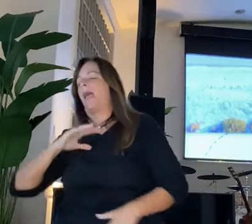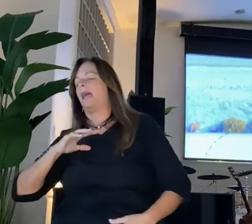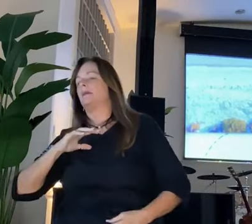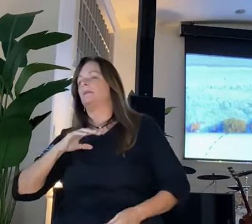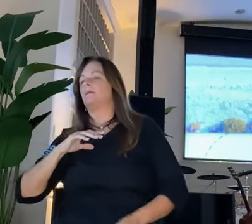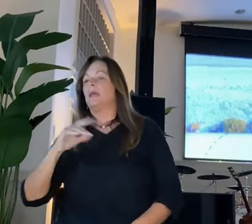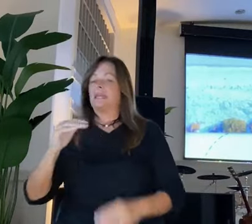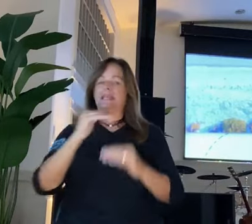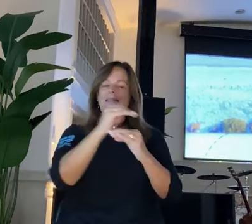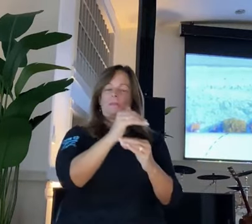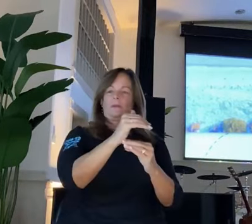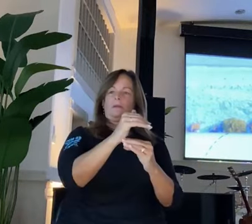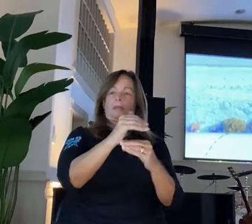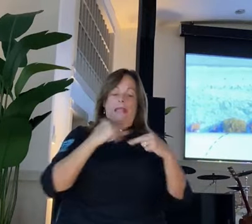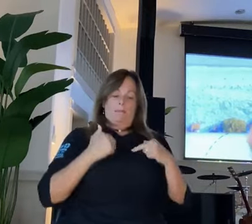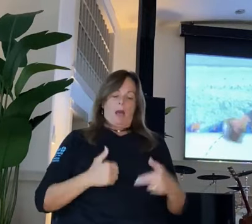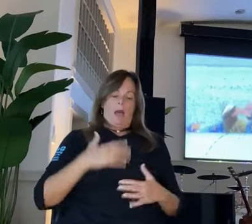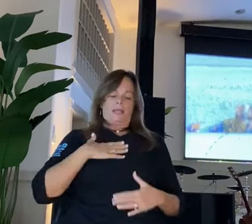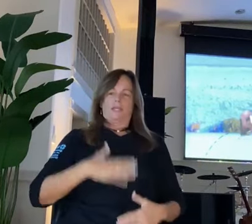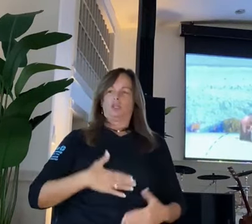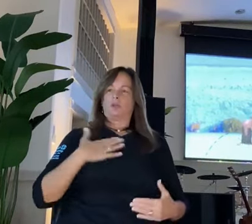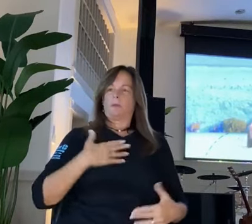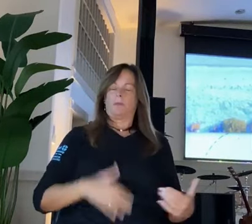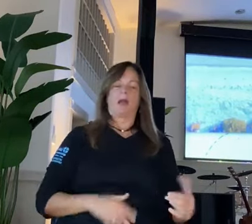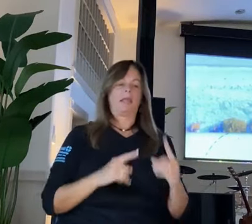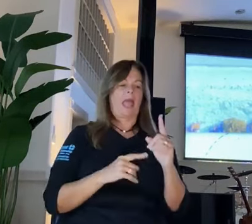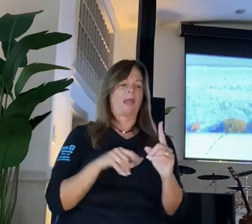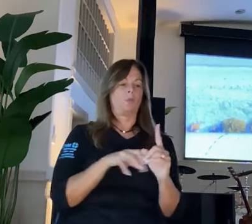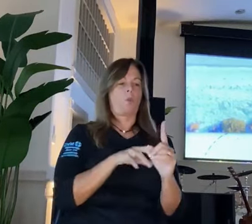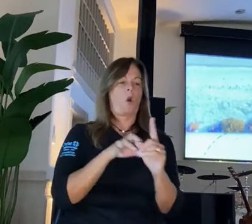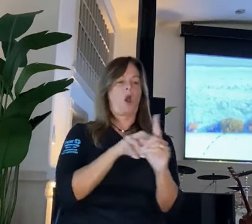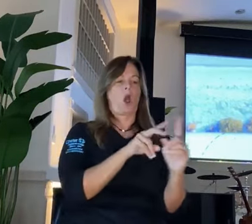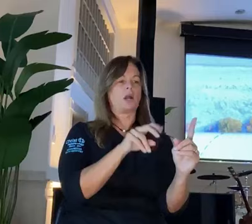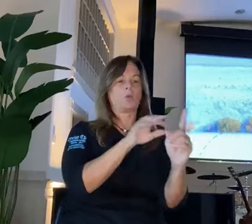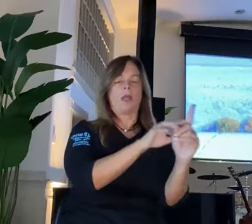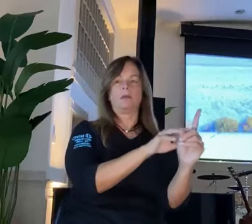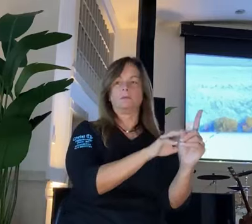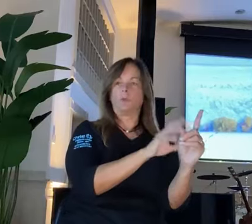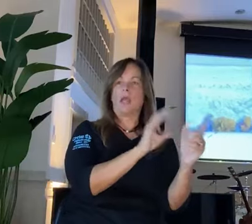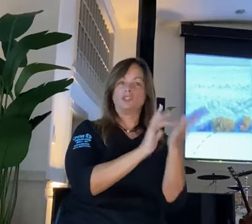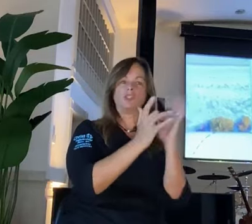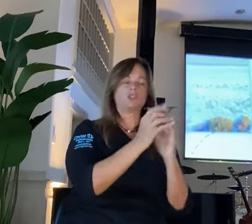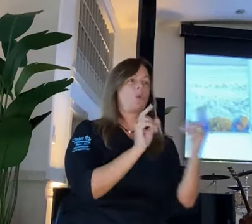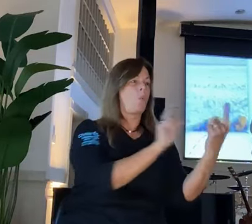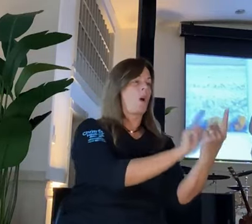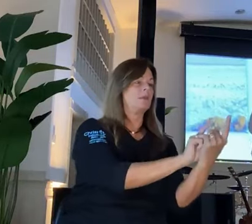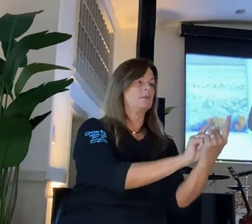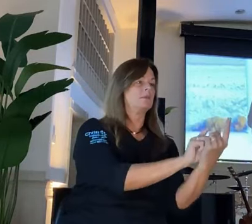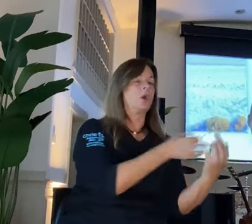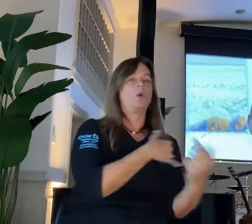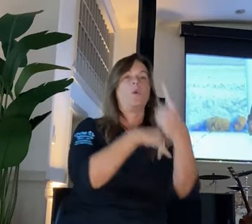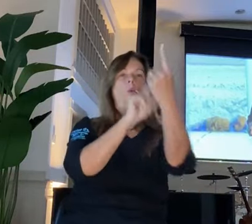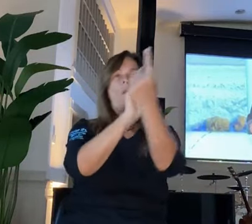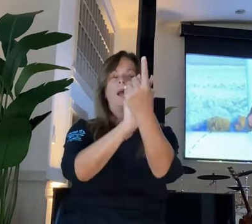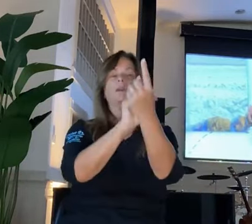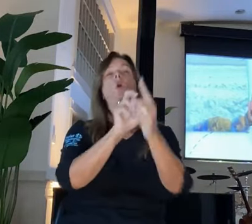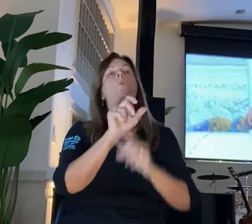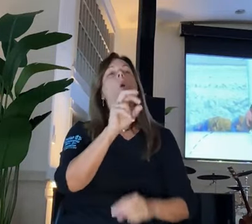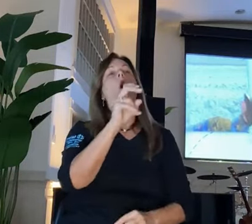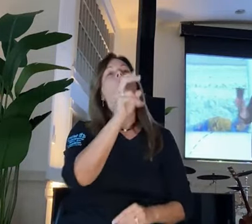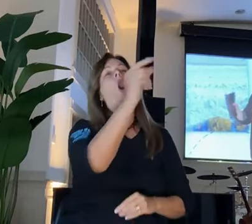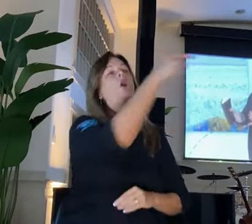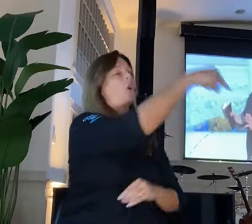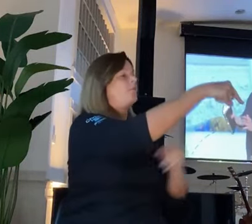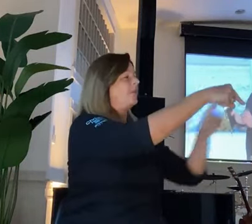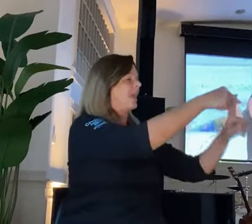body. So he could only be in one place at one time, with one group of people or one person at a time. So if he were here today, and you wanted to have